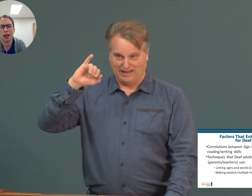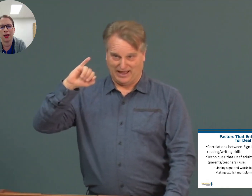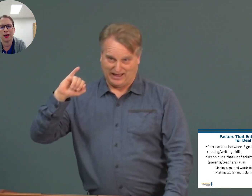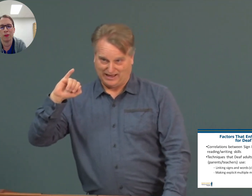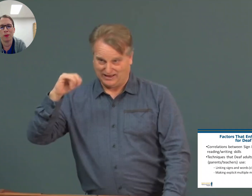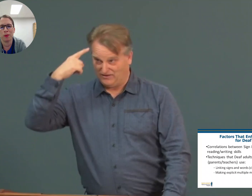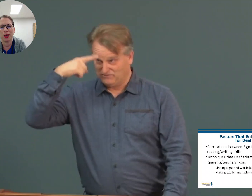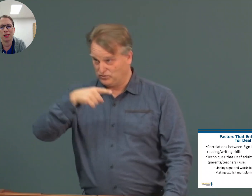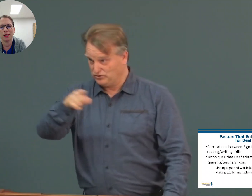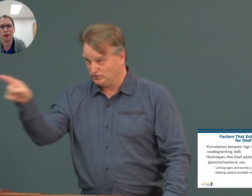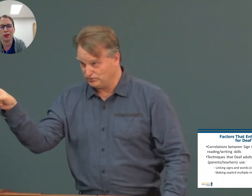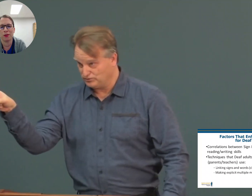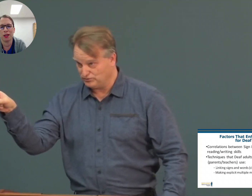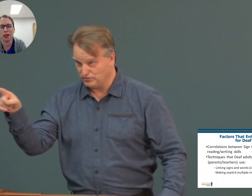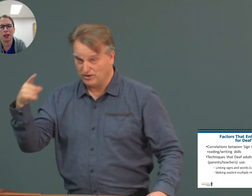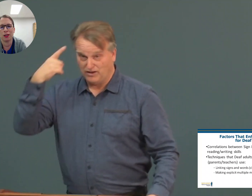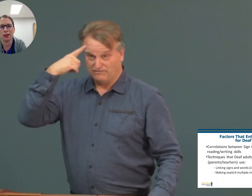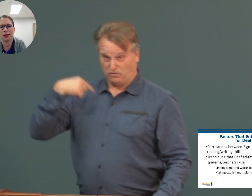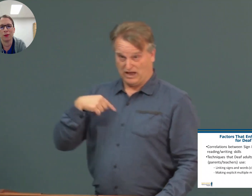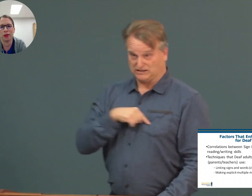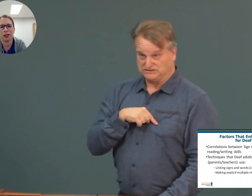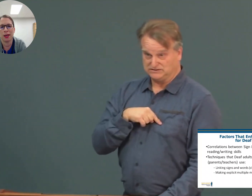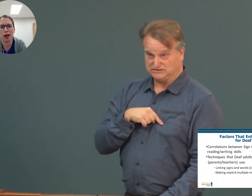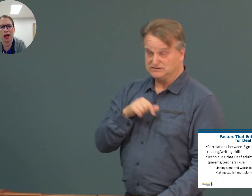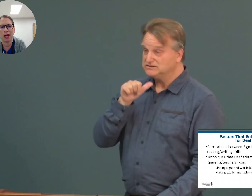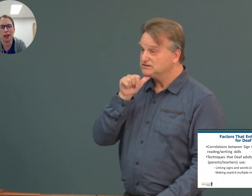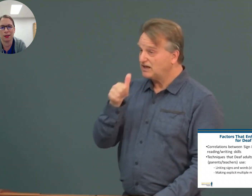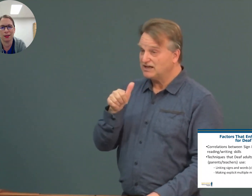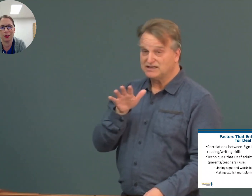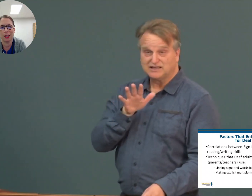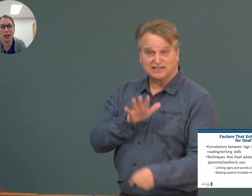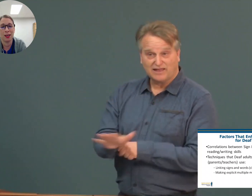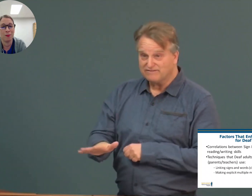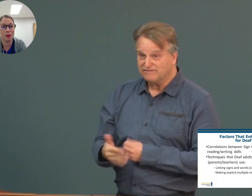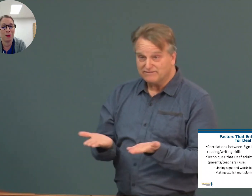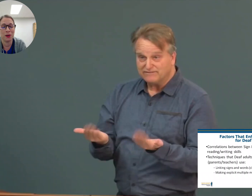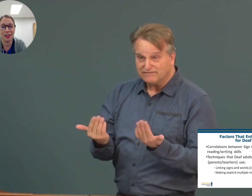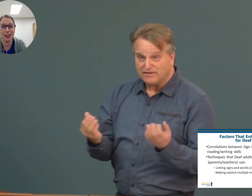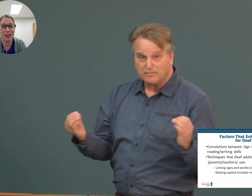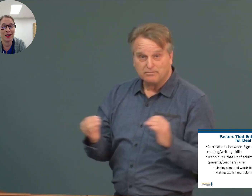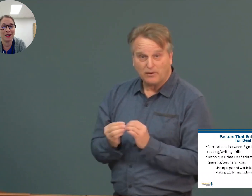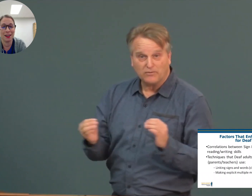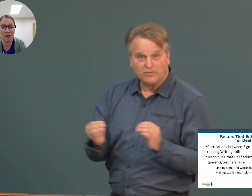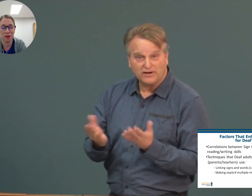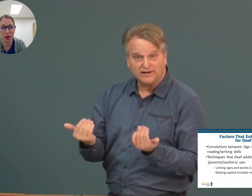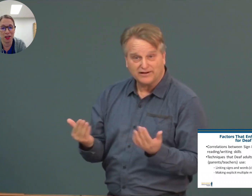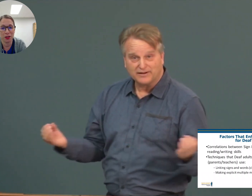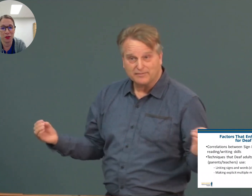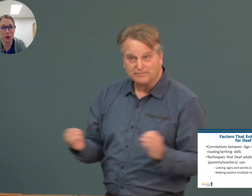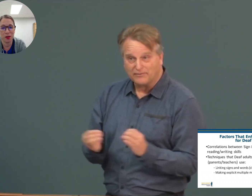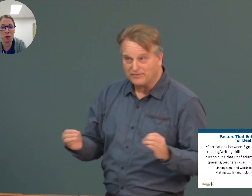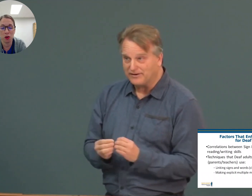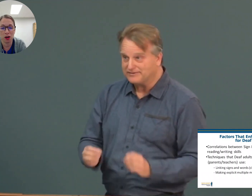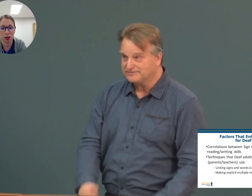And hearing people might consider it to be a little bit TMI. But to us, it's not enough information. We want more.